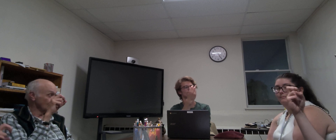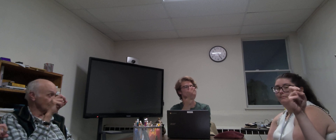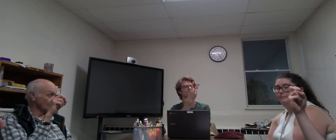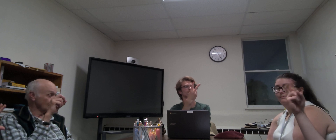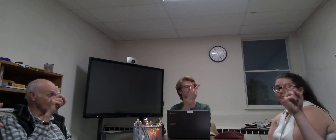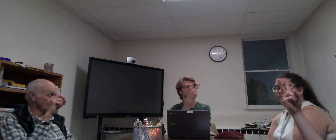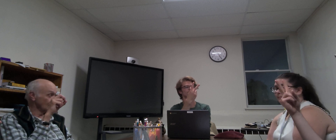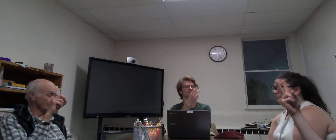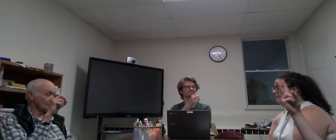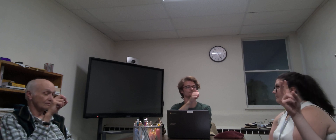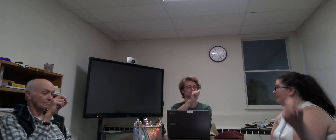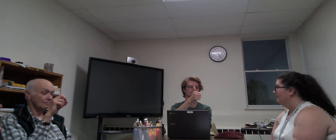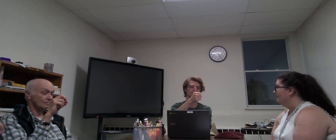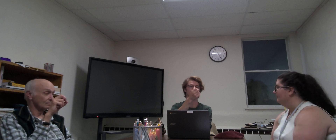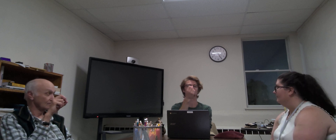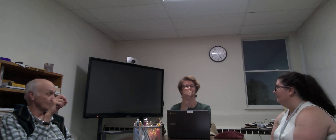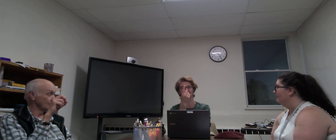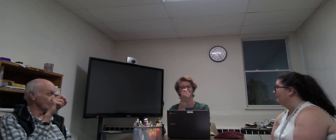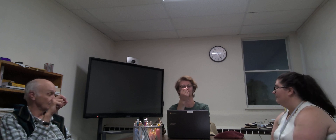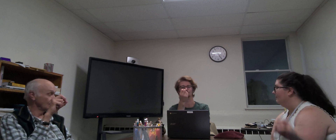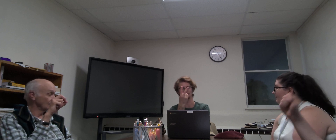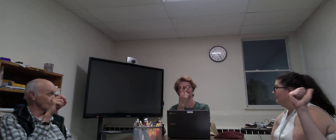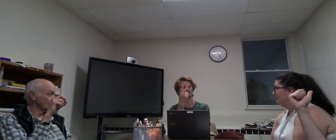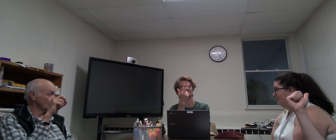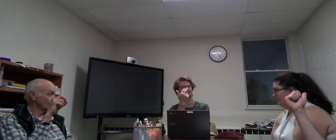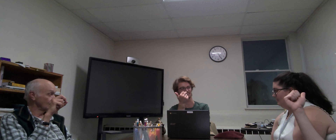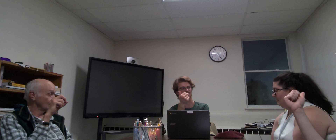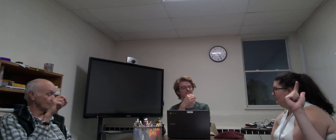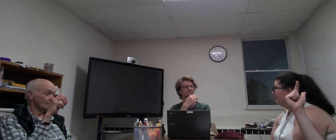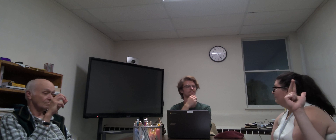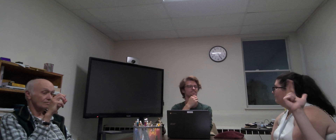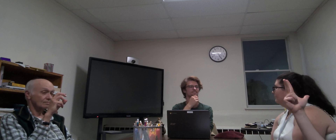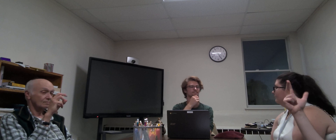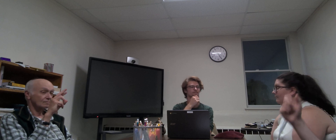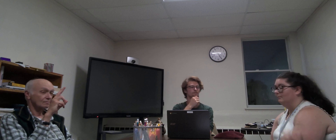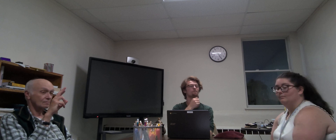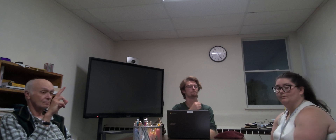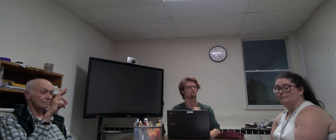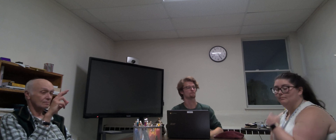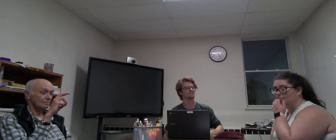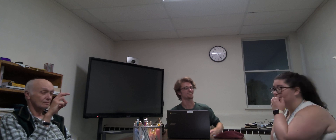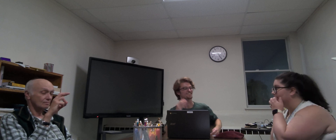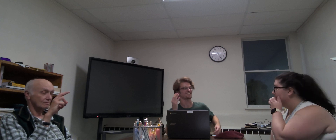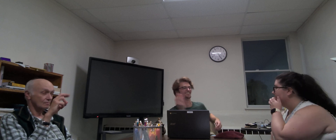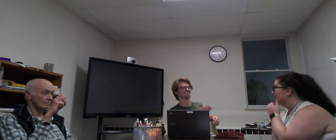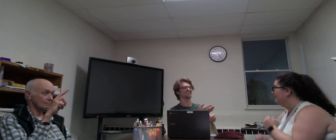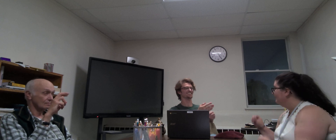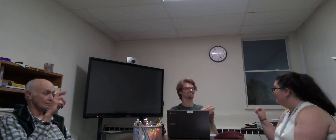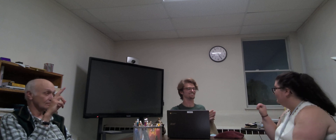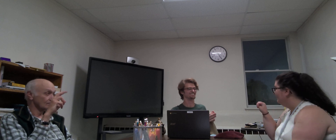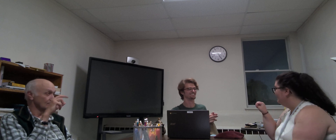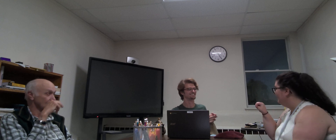12. Excellent. So we got 10, 11, 12, 13. Okay. All right, Aaron.